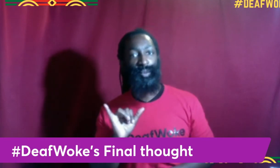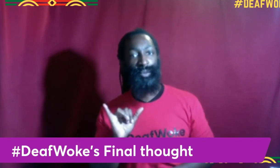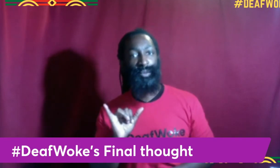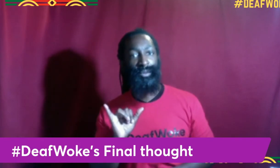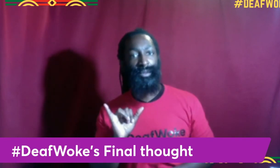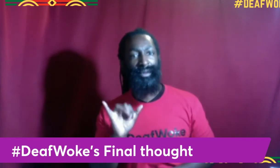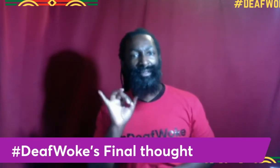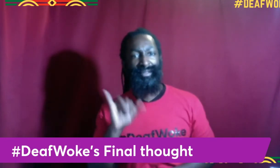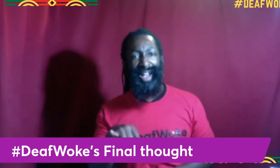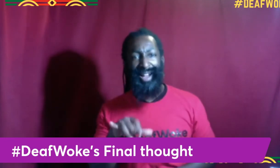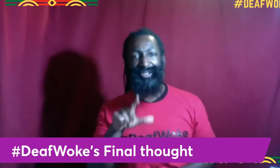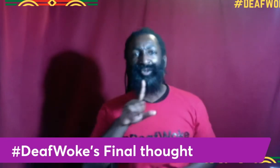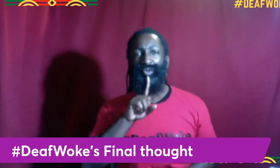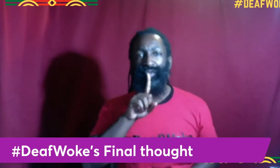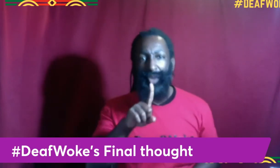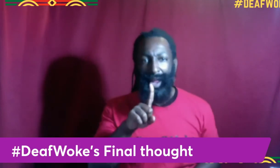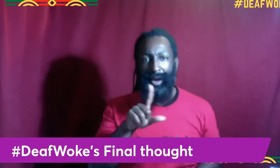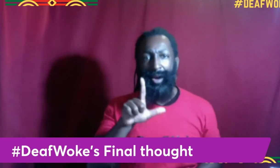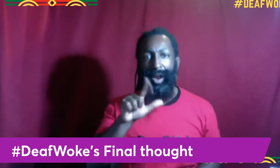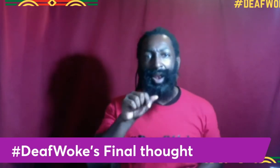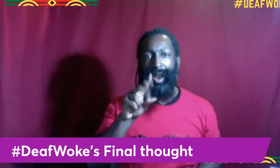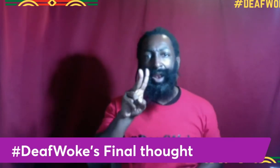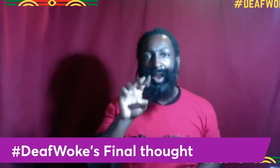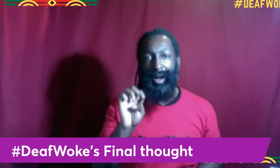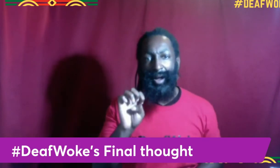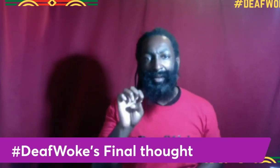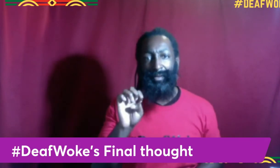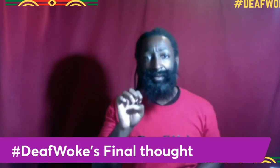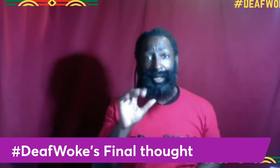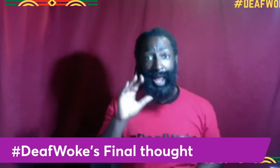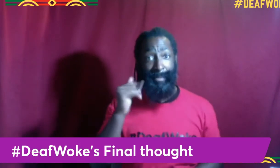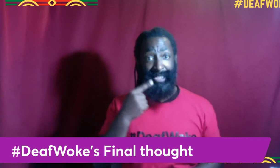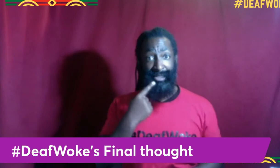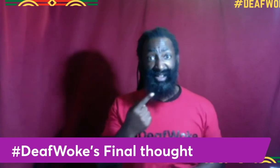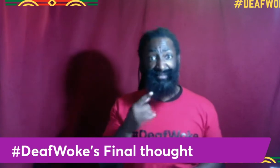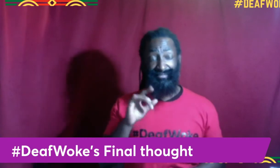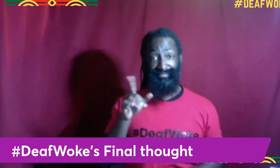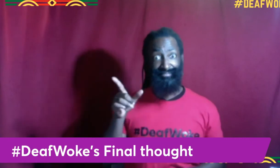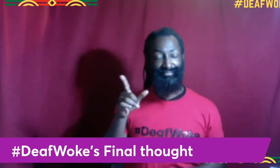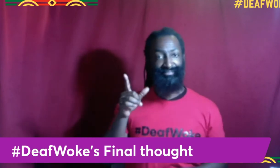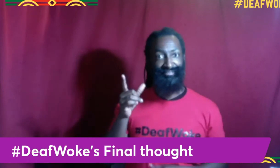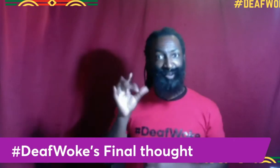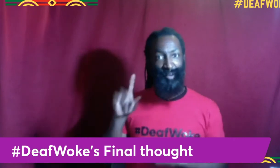You know, if you can support them, in turn, you support yourself.